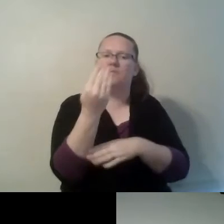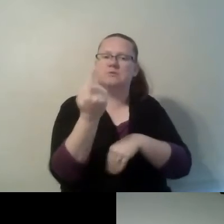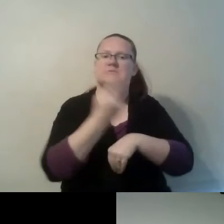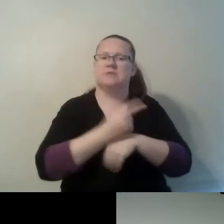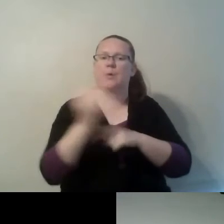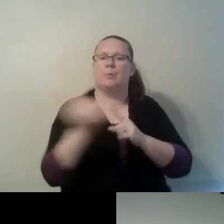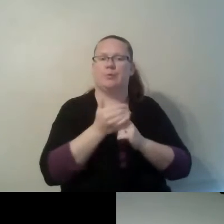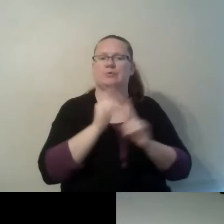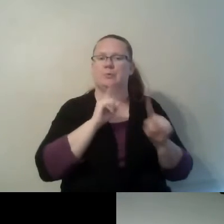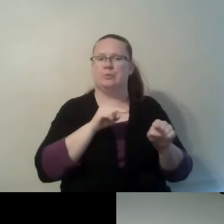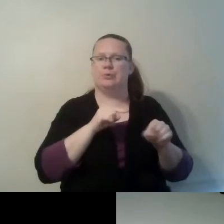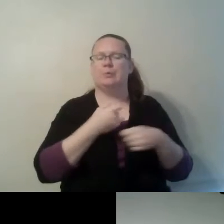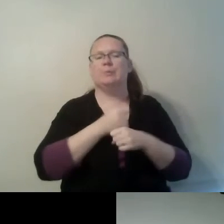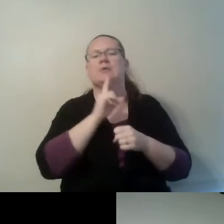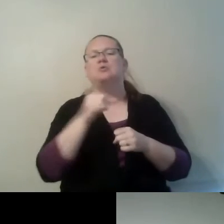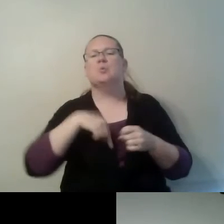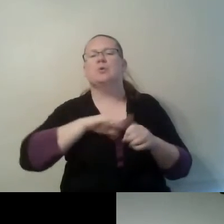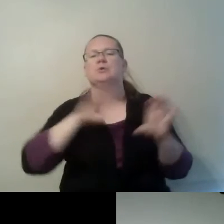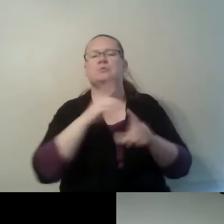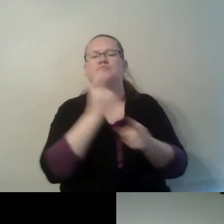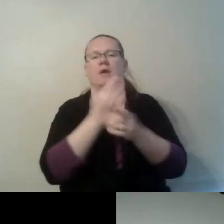that we're doing the right thing for our community.